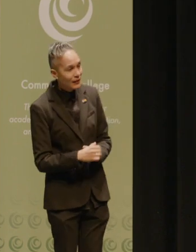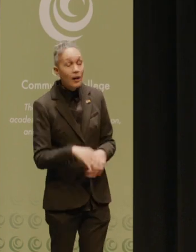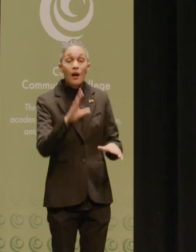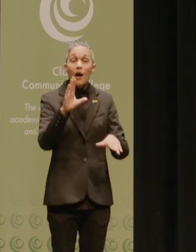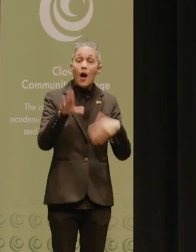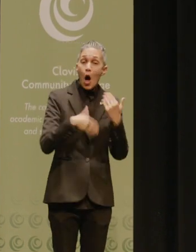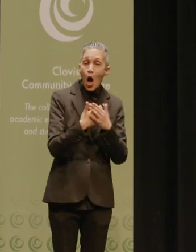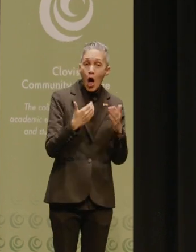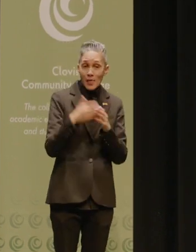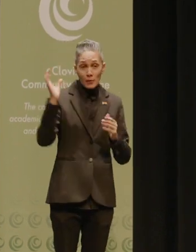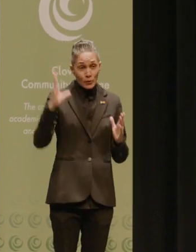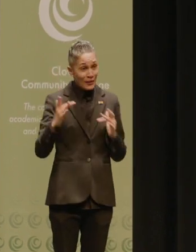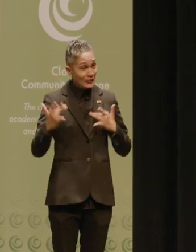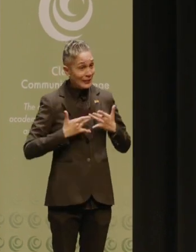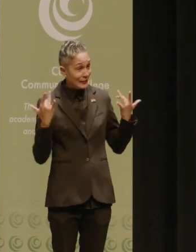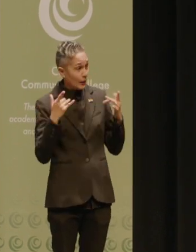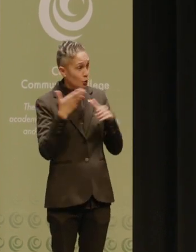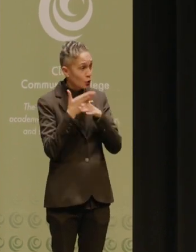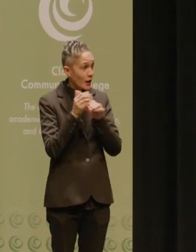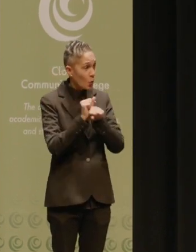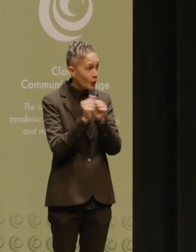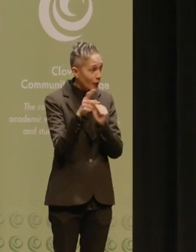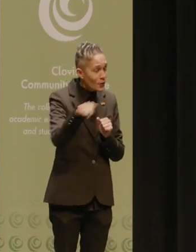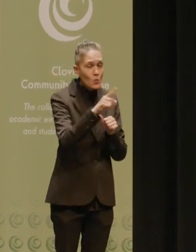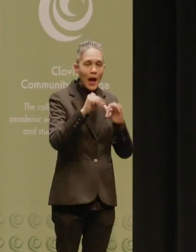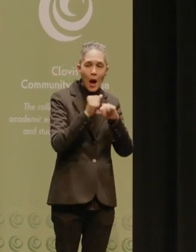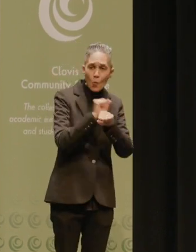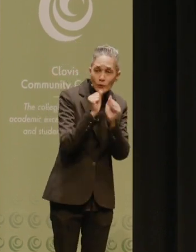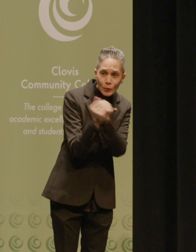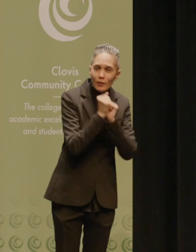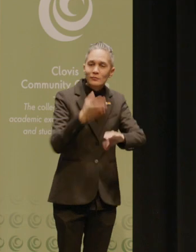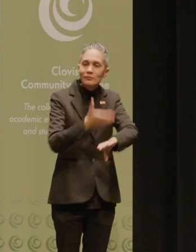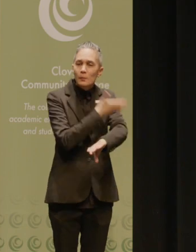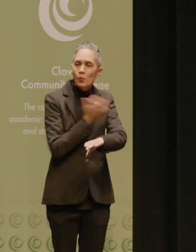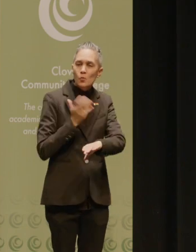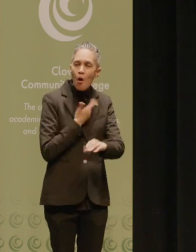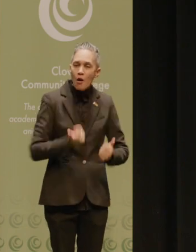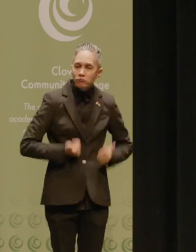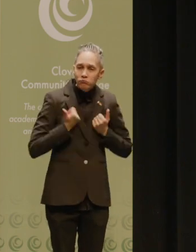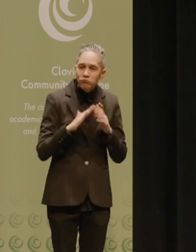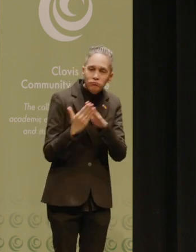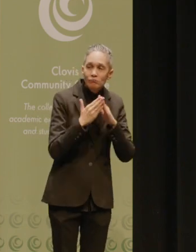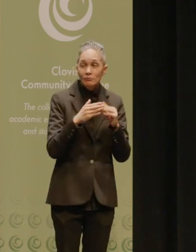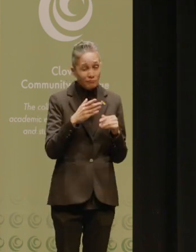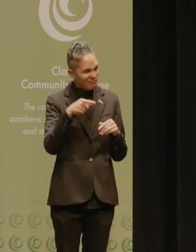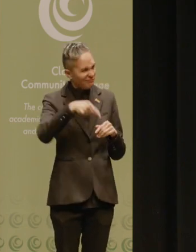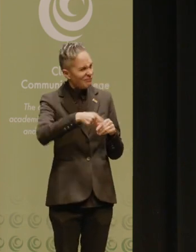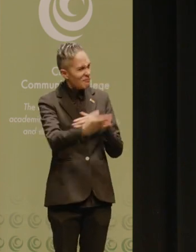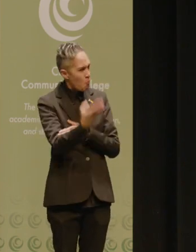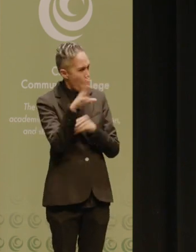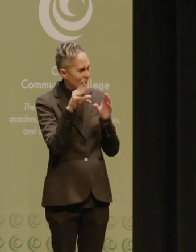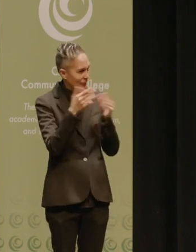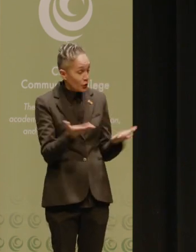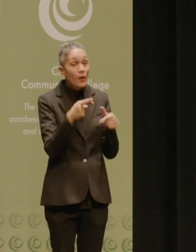All of our presenters are excited to share their work with you and how we all might work together to improve the lives in our community. After our morning session here,